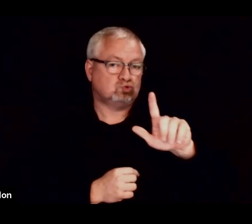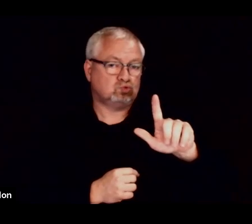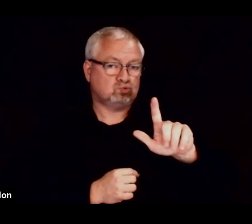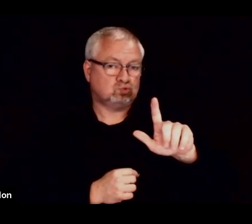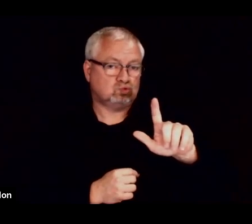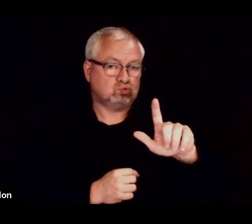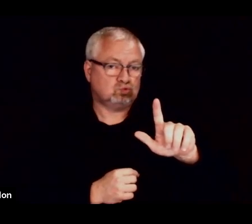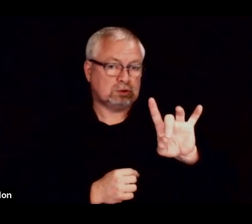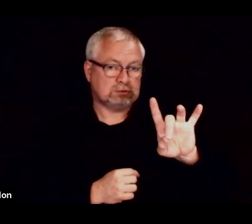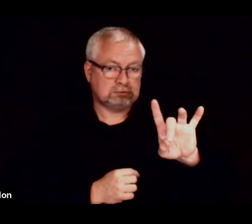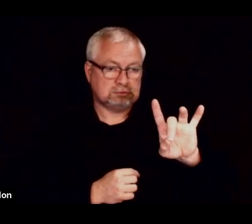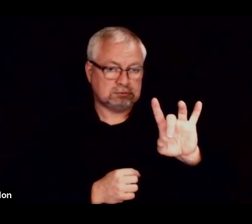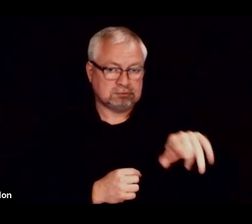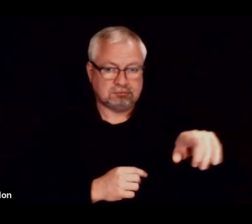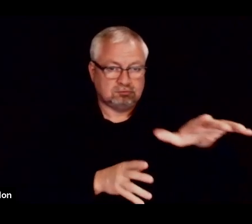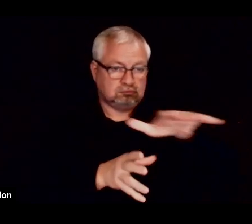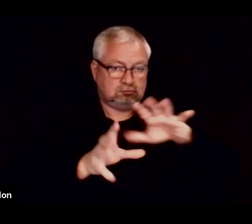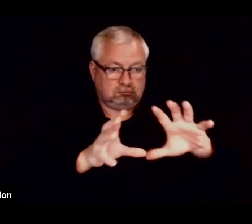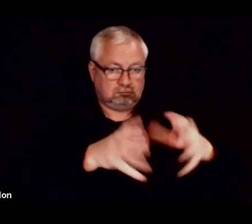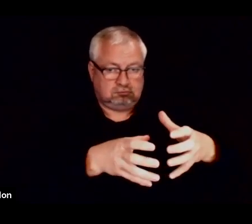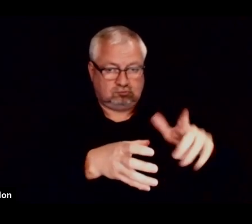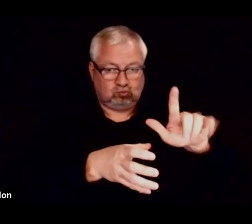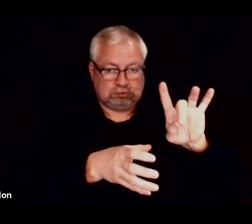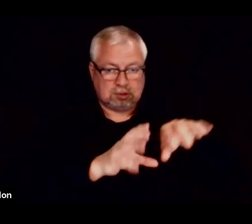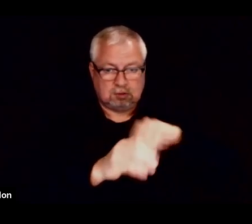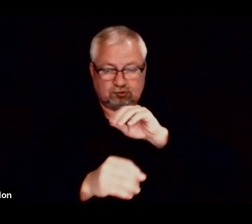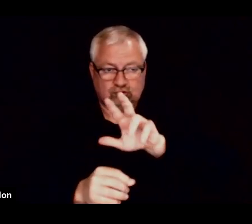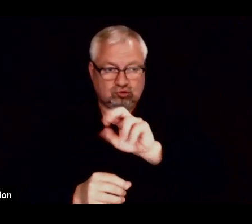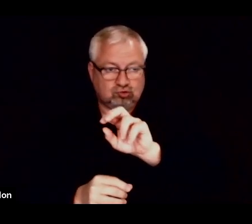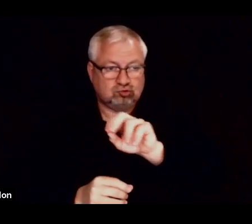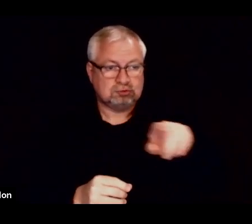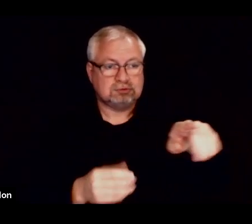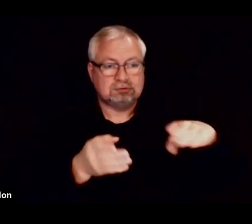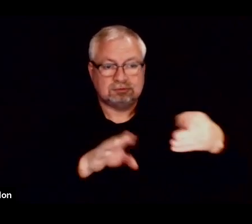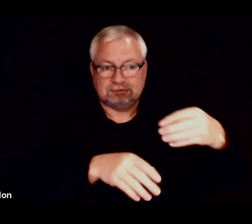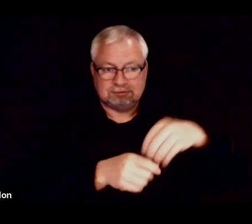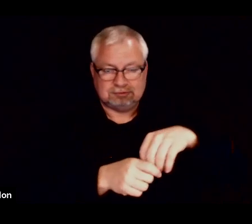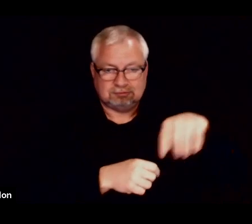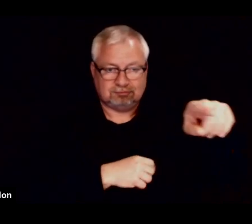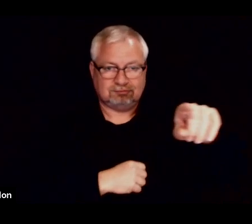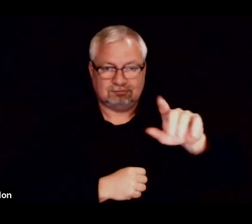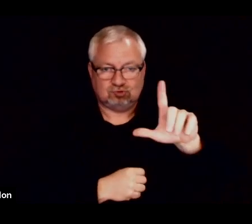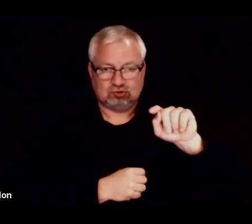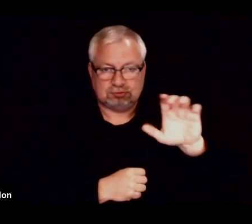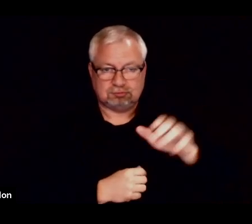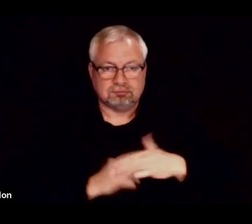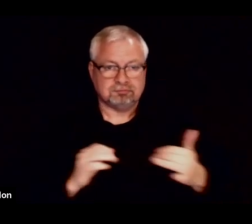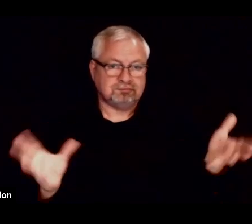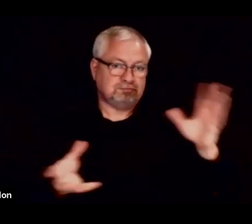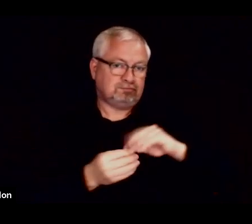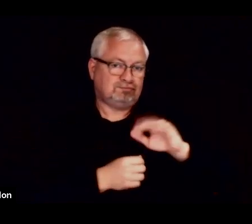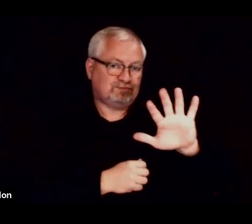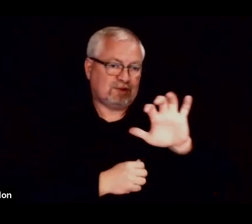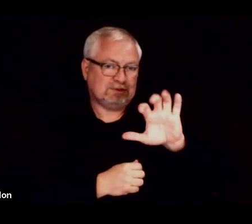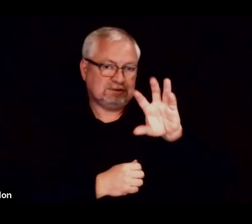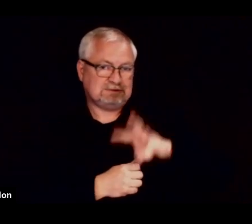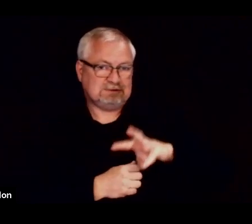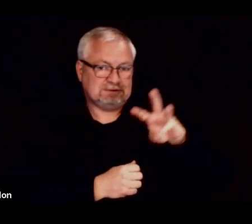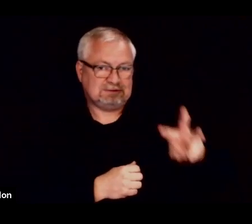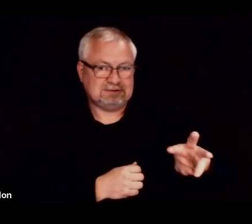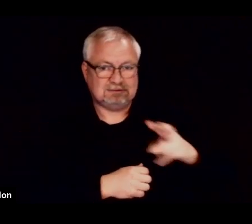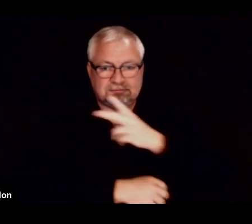long-term care facilities. As of today, there are currently 566 patients currently in the